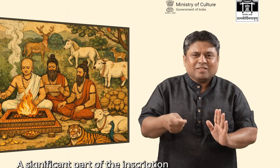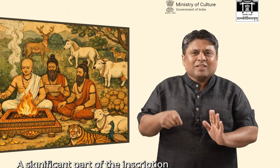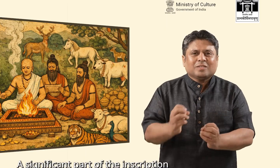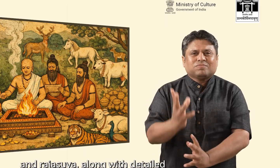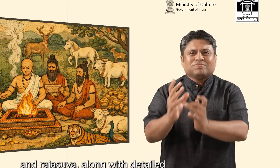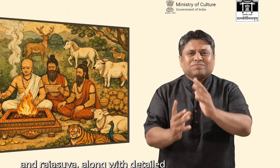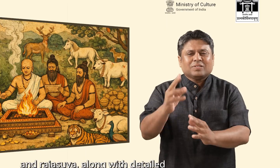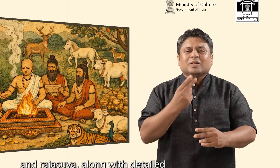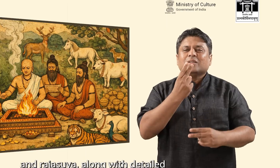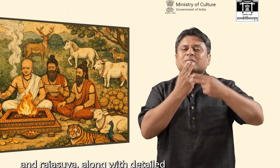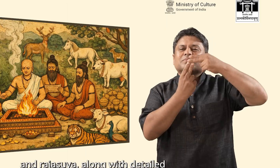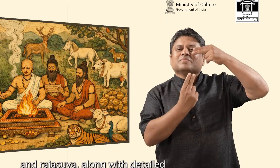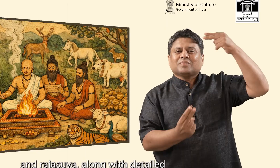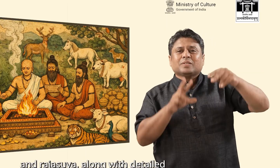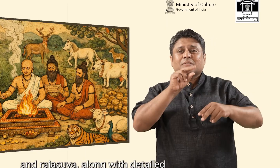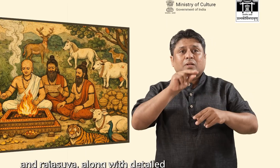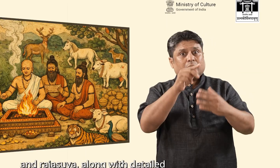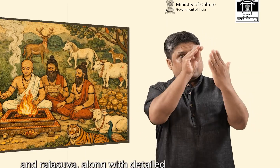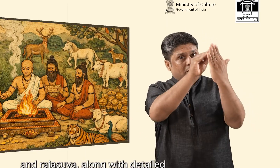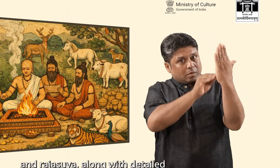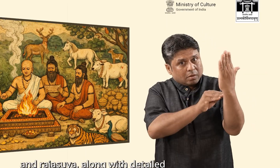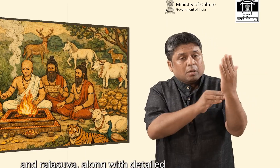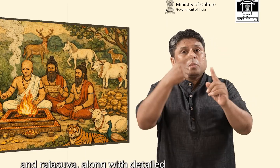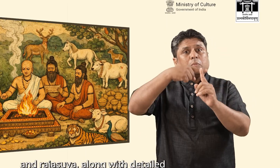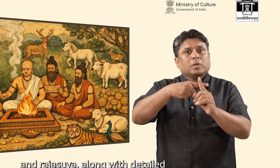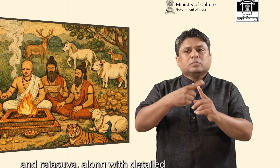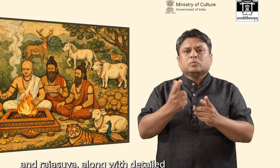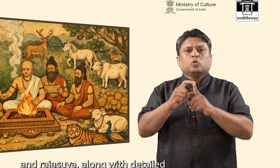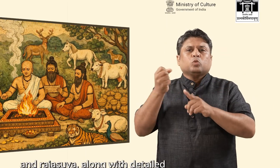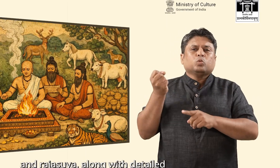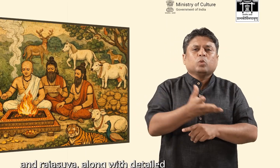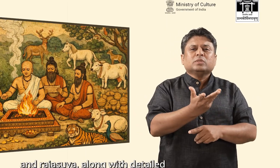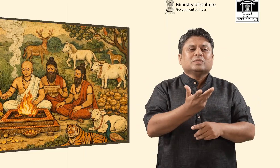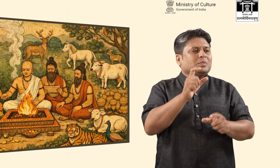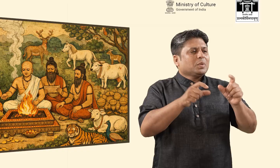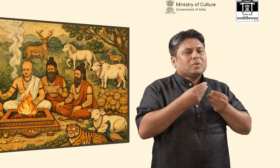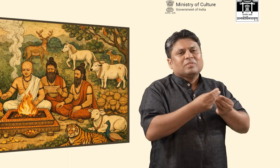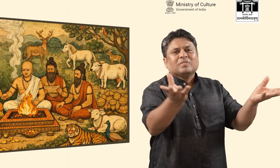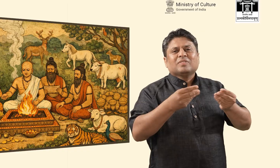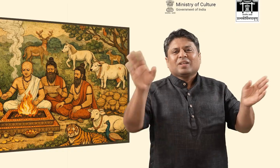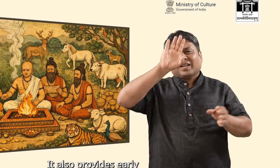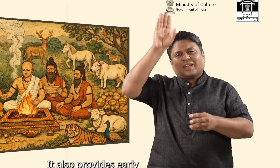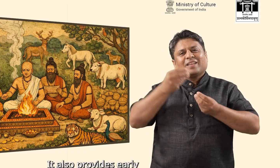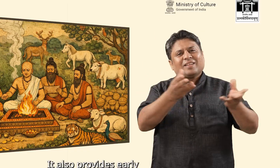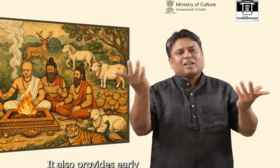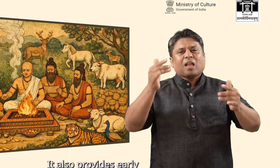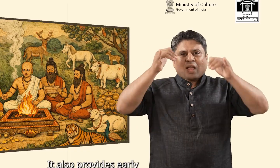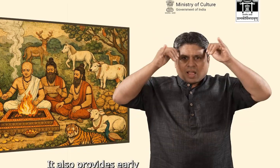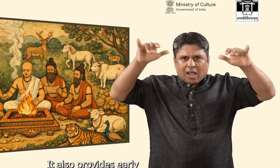Ashwamedh and Rajasuya, along with detailed donations of animals and currency. It also provides early